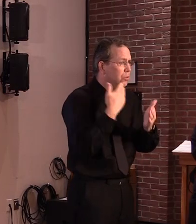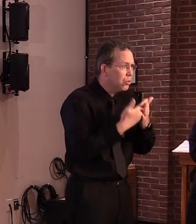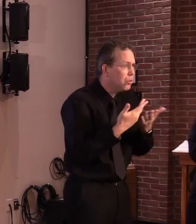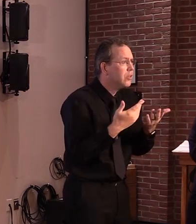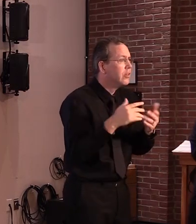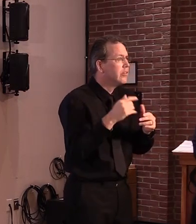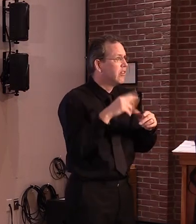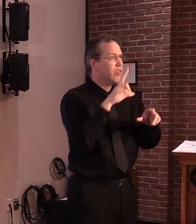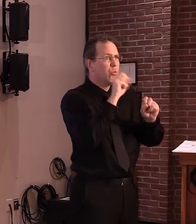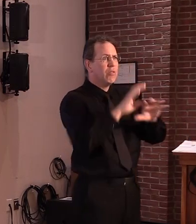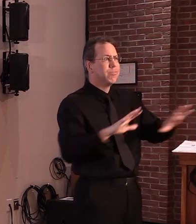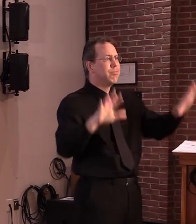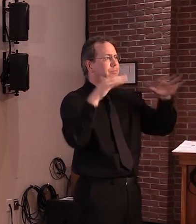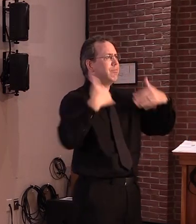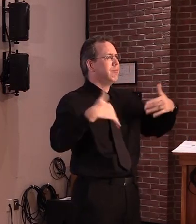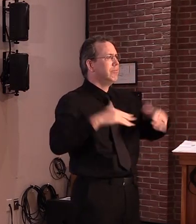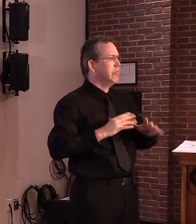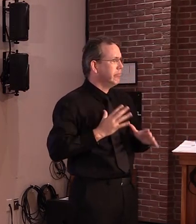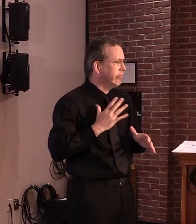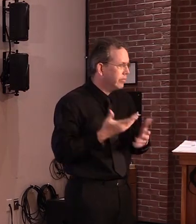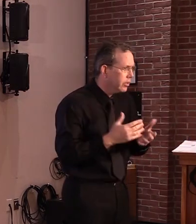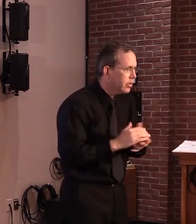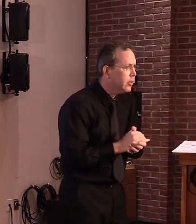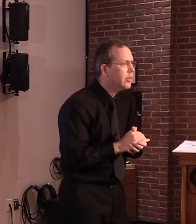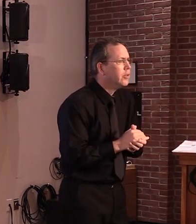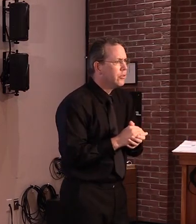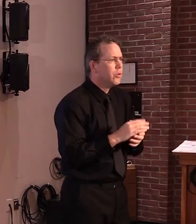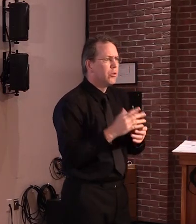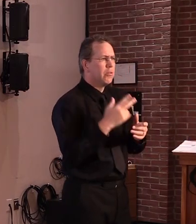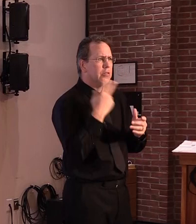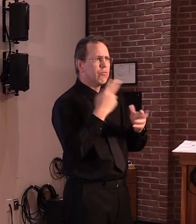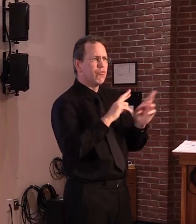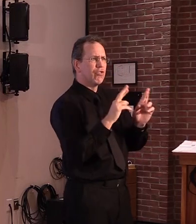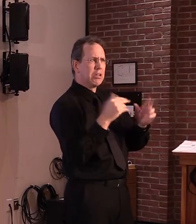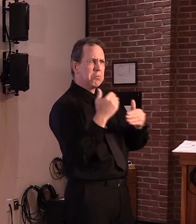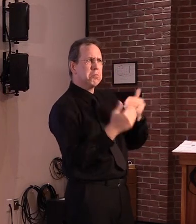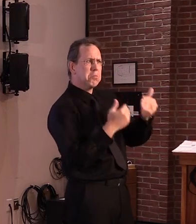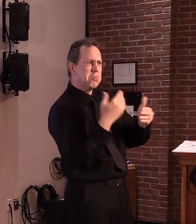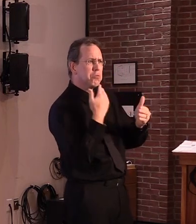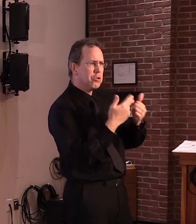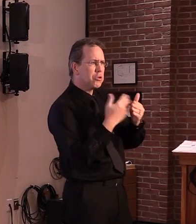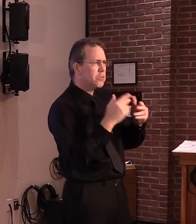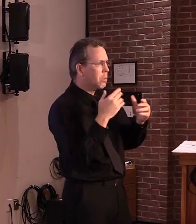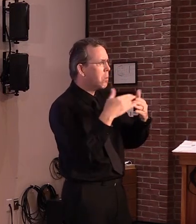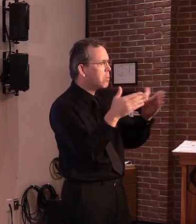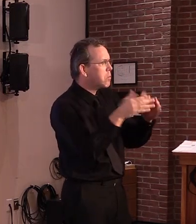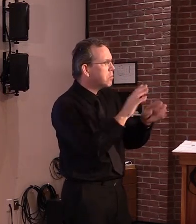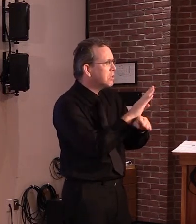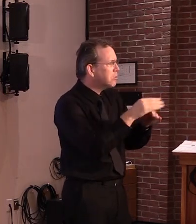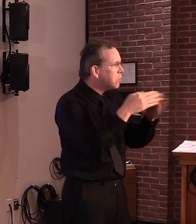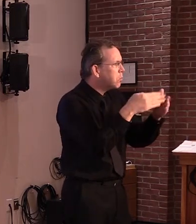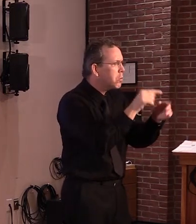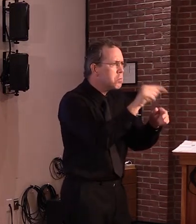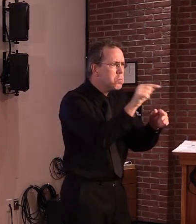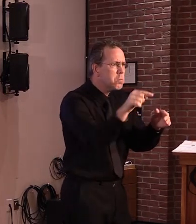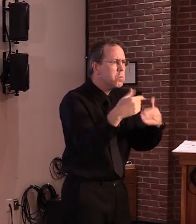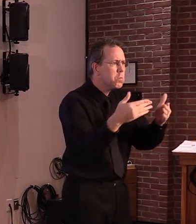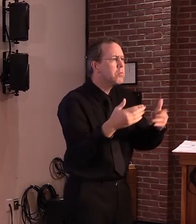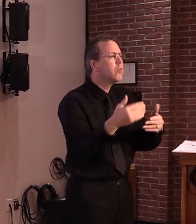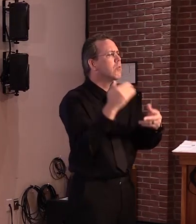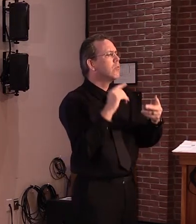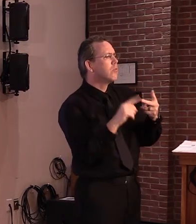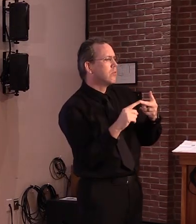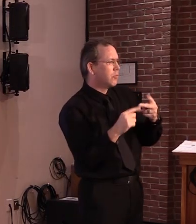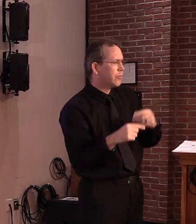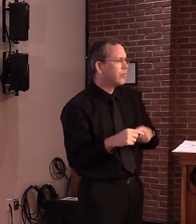strategically continue to reopen its economy. Next, we turn to Vermont's doubling rate. This metric indicates the